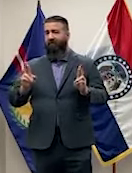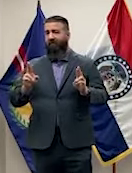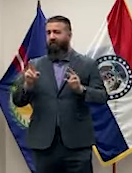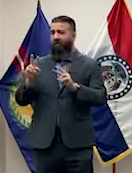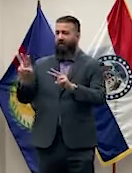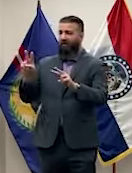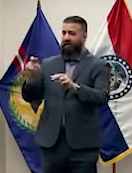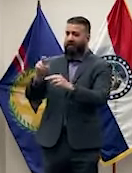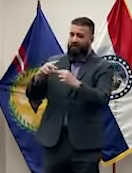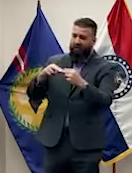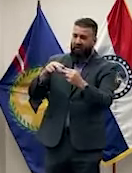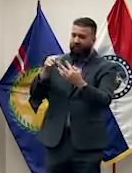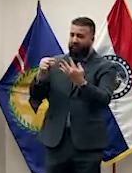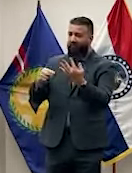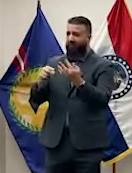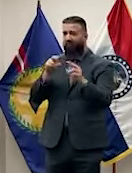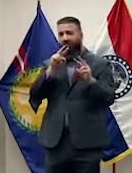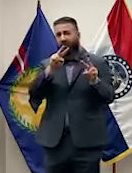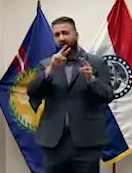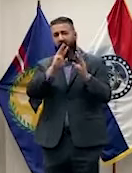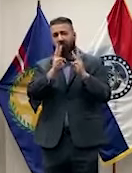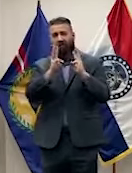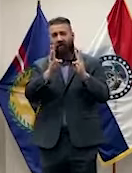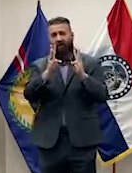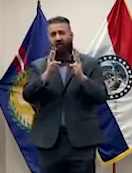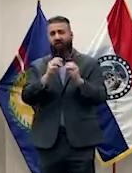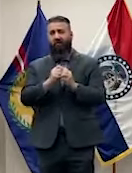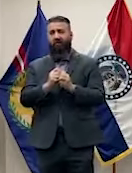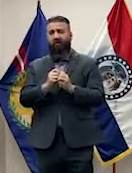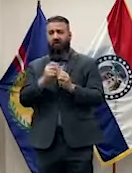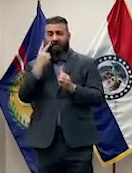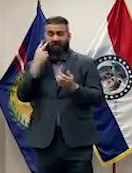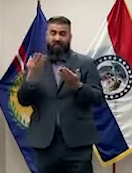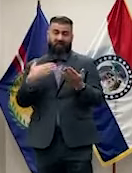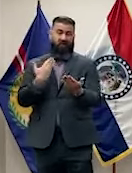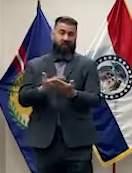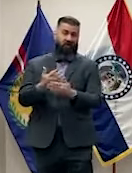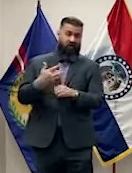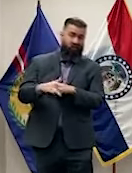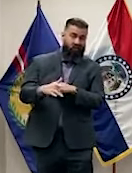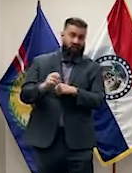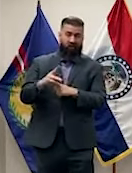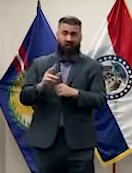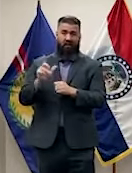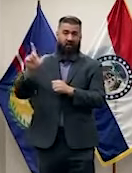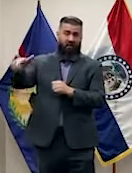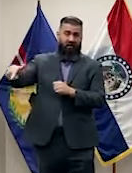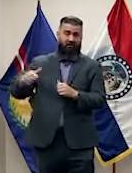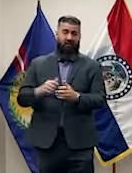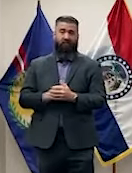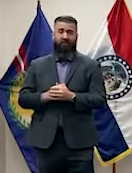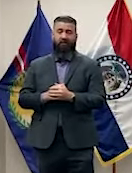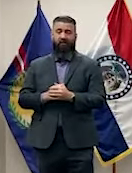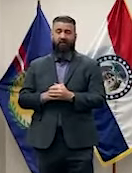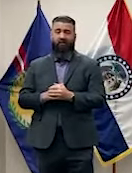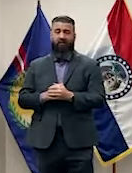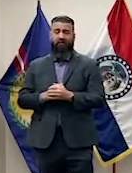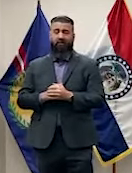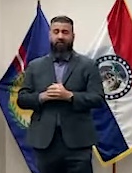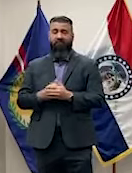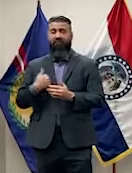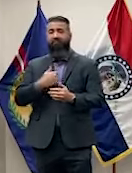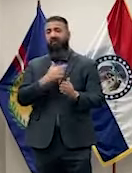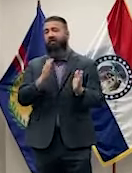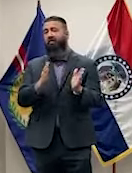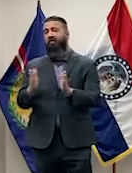stockpiles, watching the weather very closely, watching for trends for it to arrive earlier than predicted or a little later than predicted. But we prepare